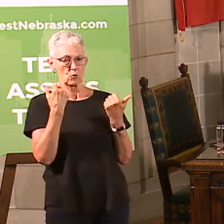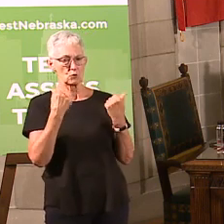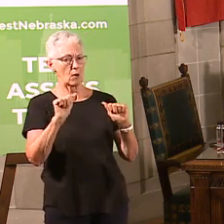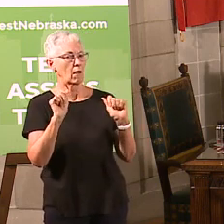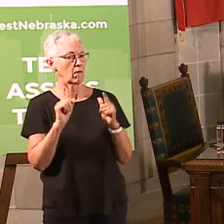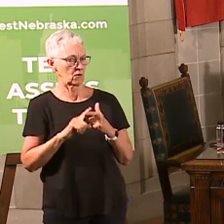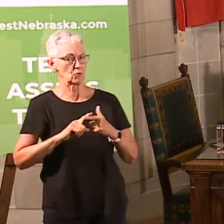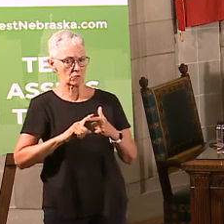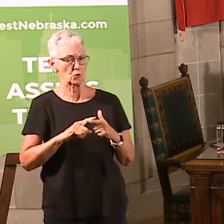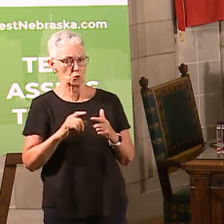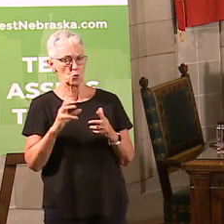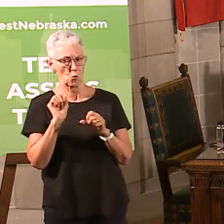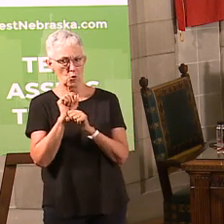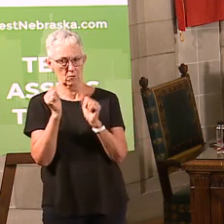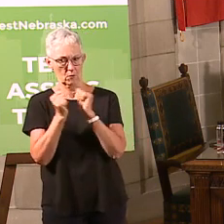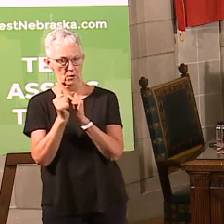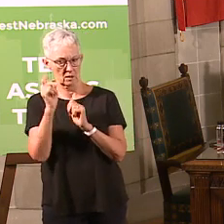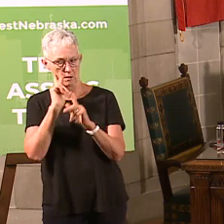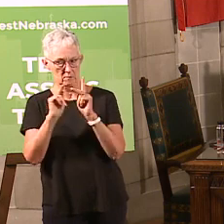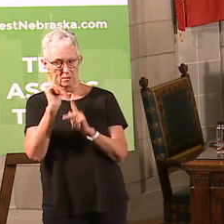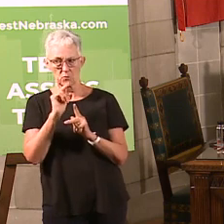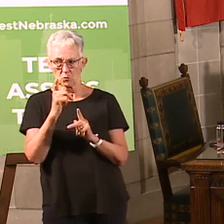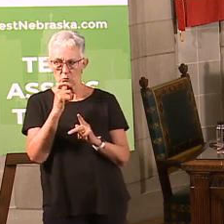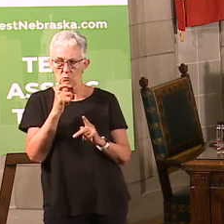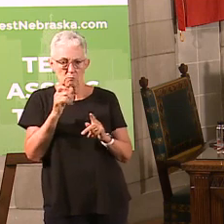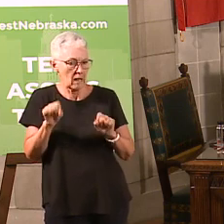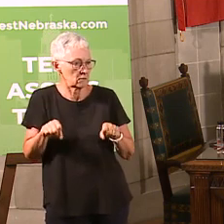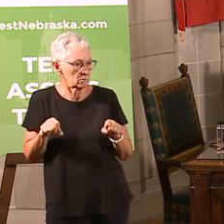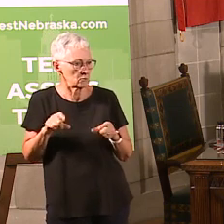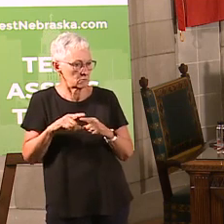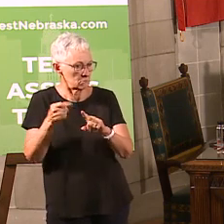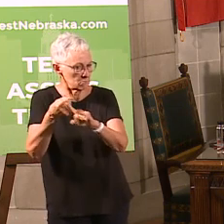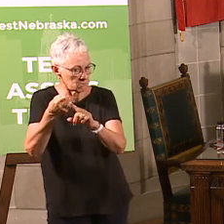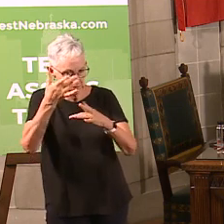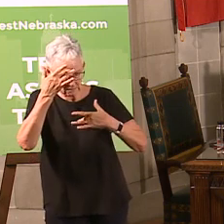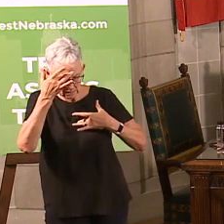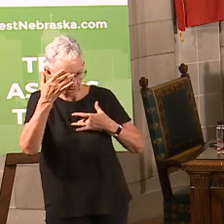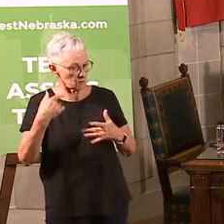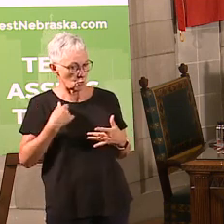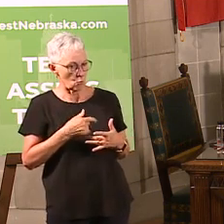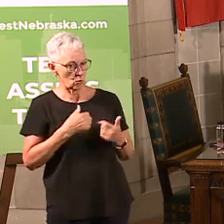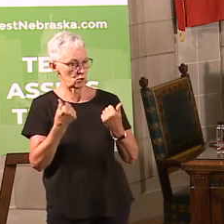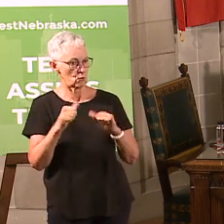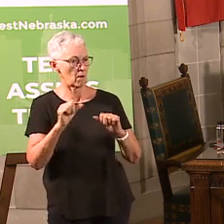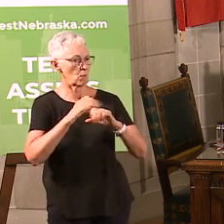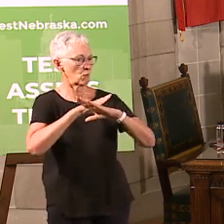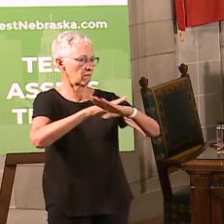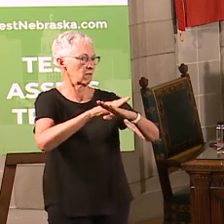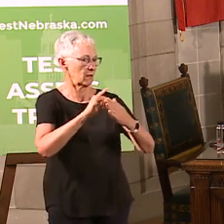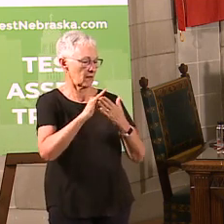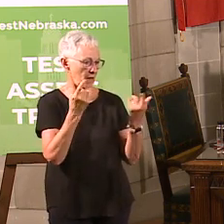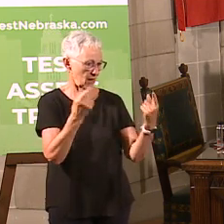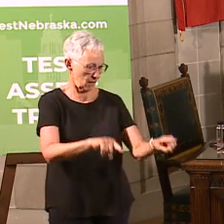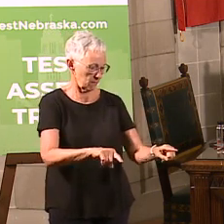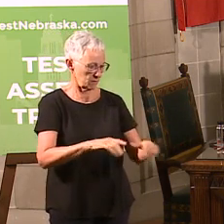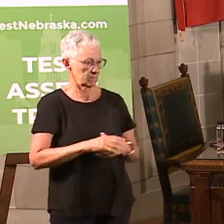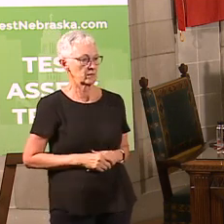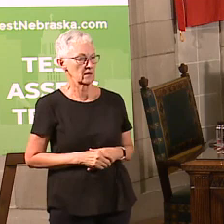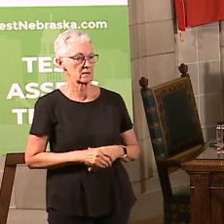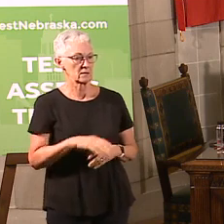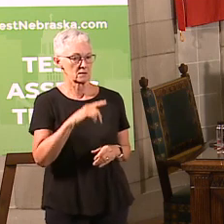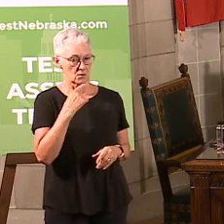seen applications in terms of raw numbers from future Nebraska students go up 21%, well